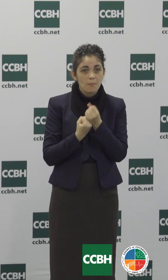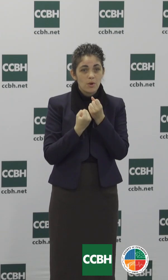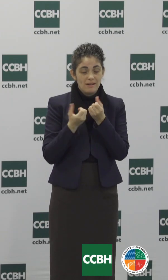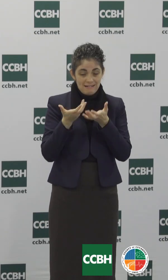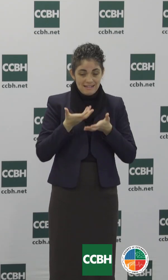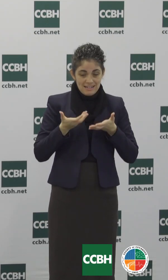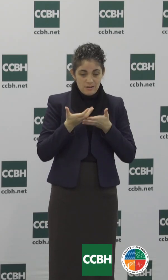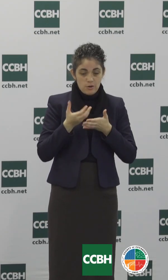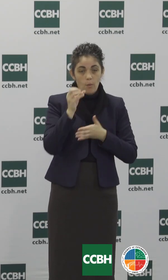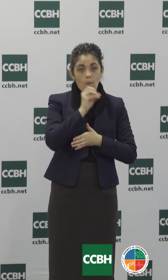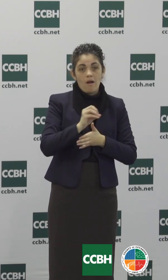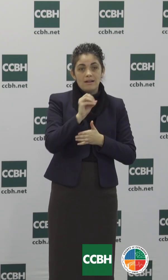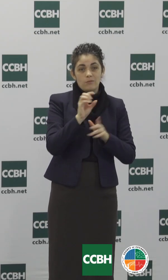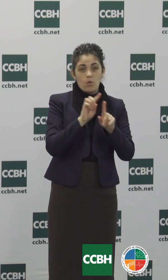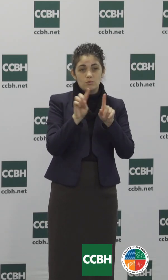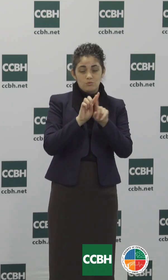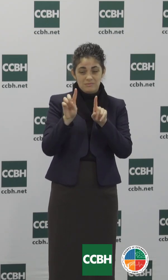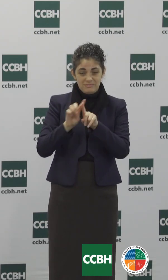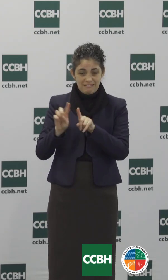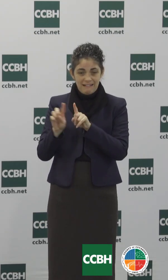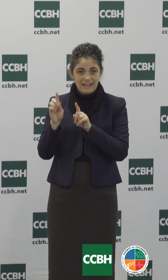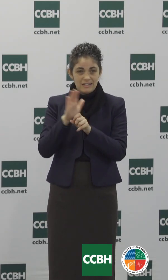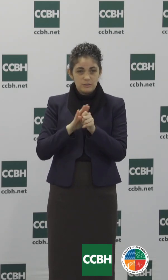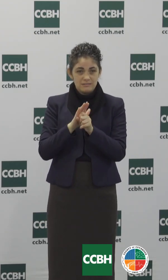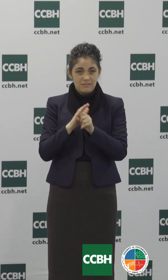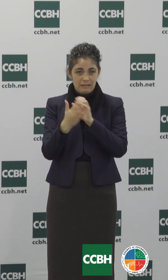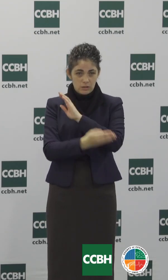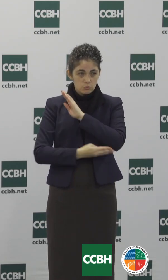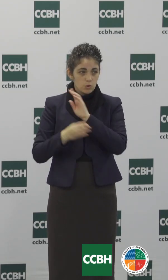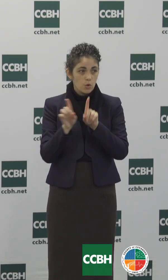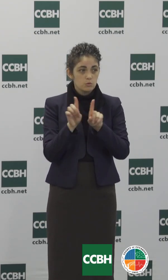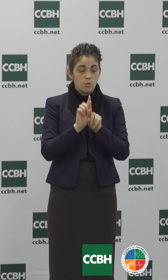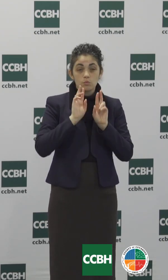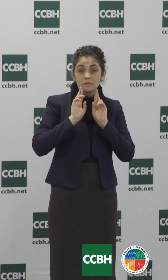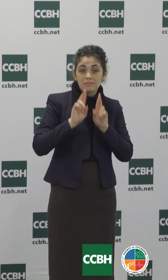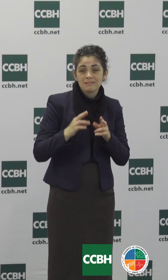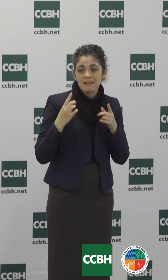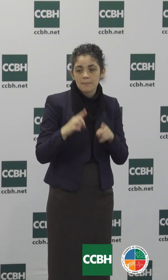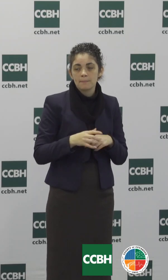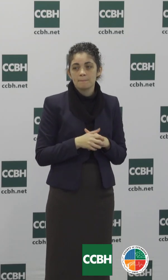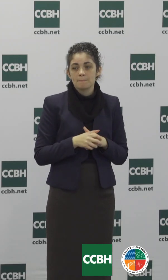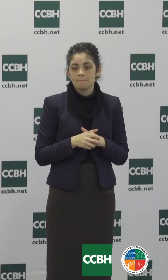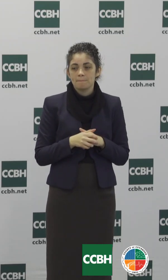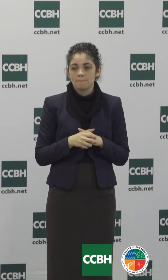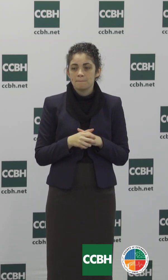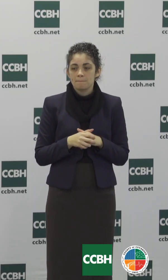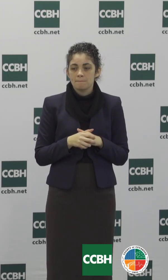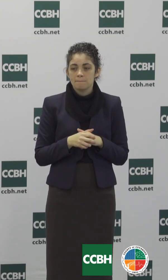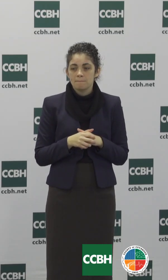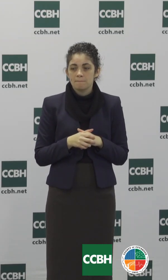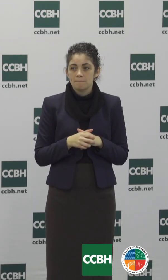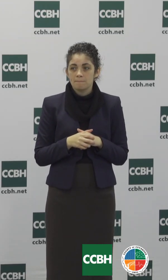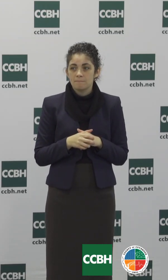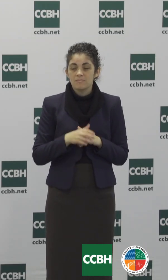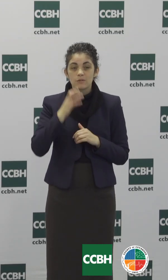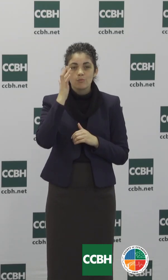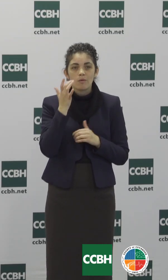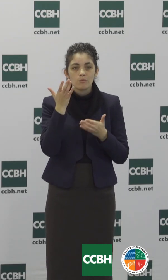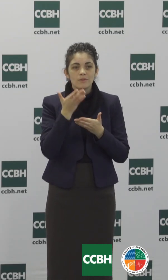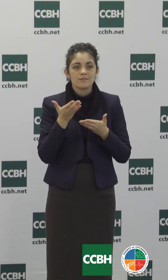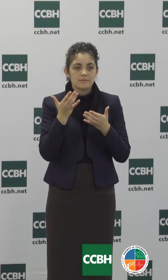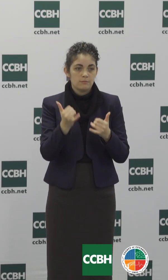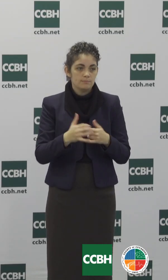health departments in Ohio and around the country, we're committed to do that in our response. That's why we're all